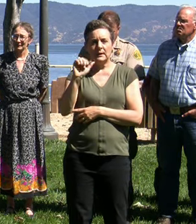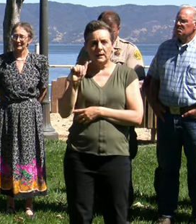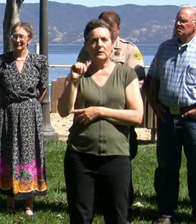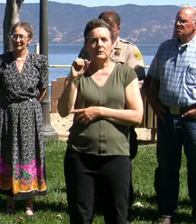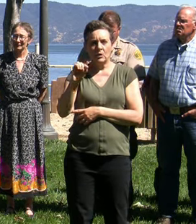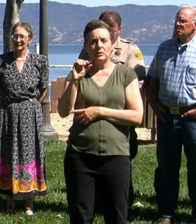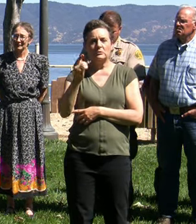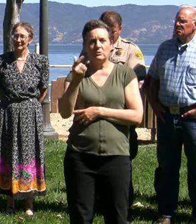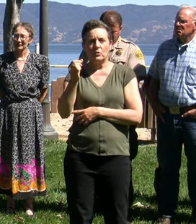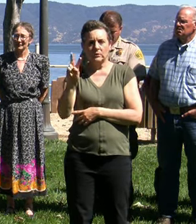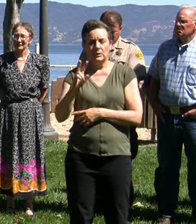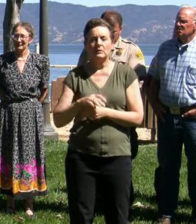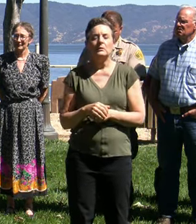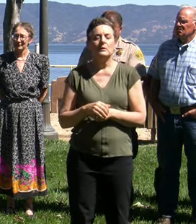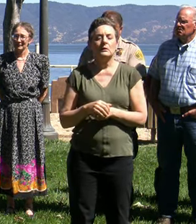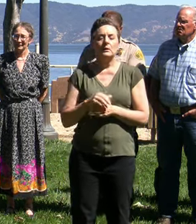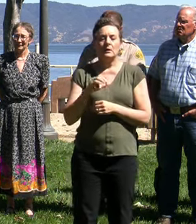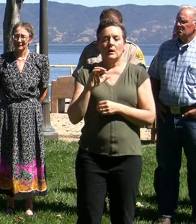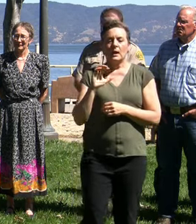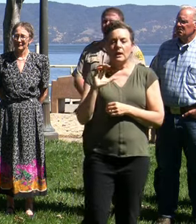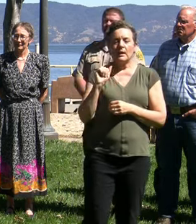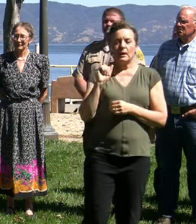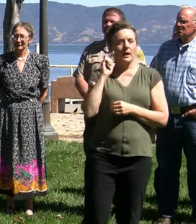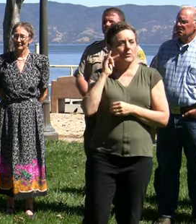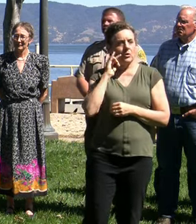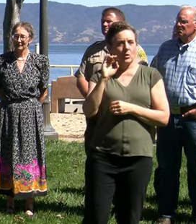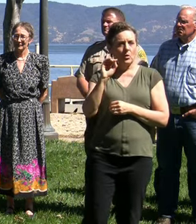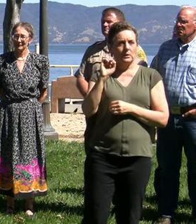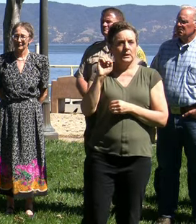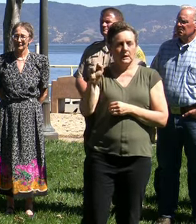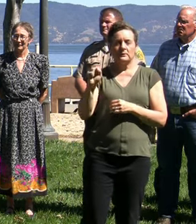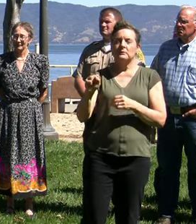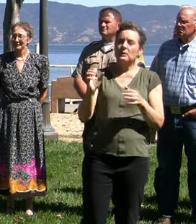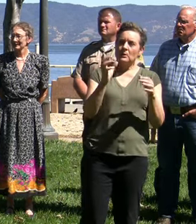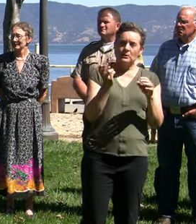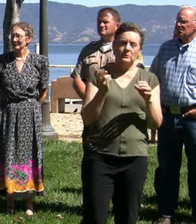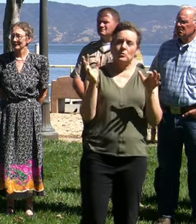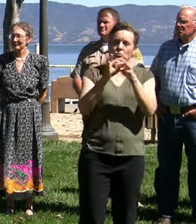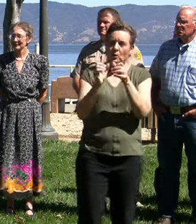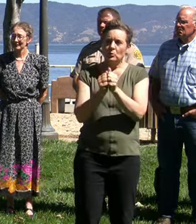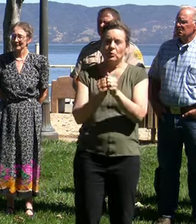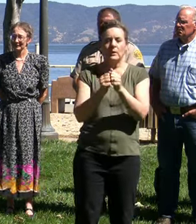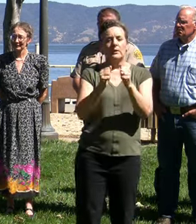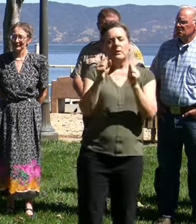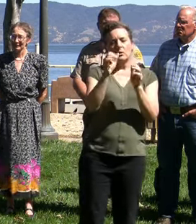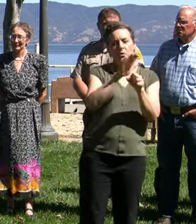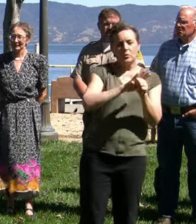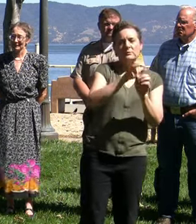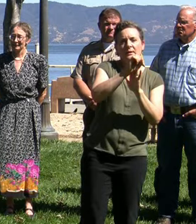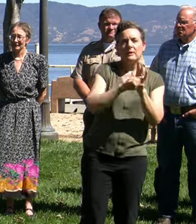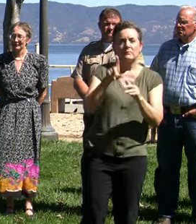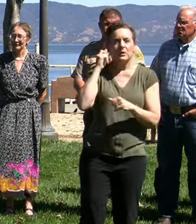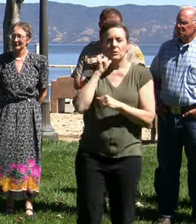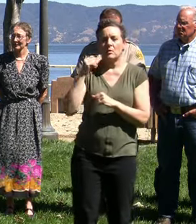www.caloes.ca.gov. Cal OES is joined by partners at local, state, federal, and nonprofit organizations